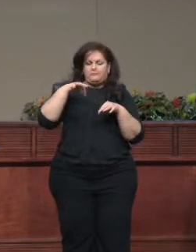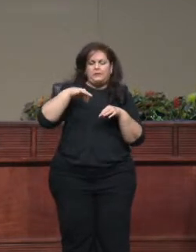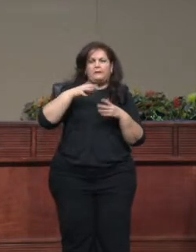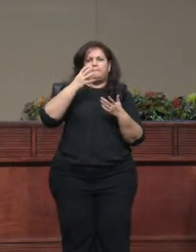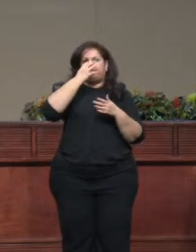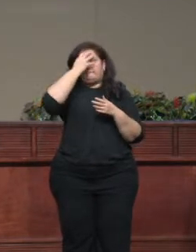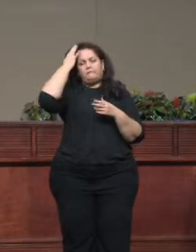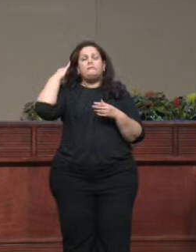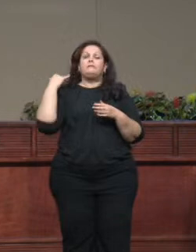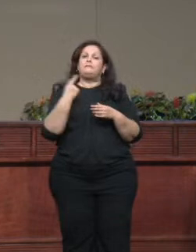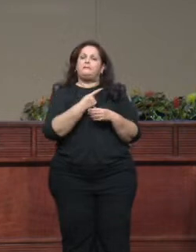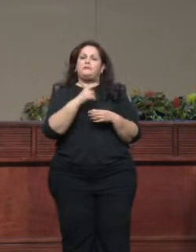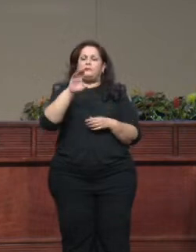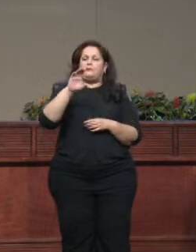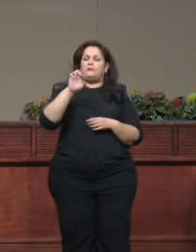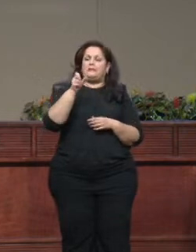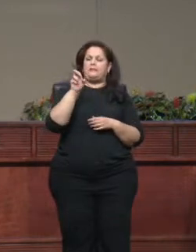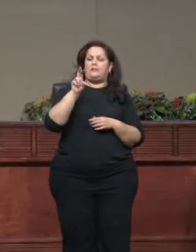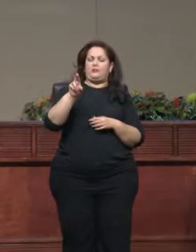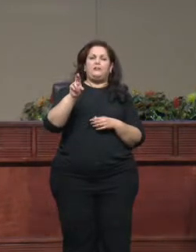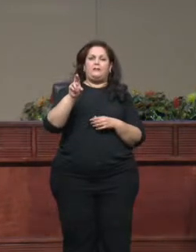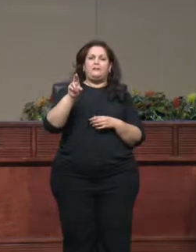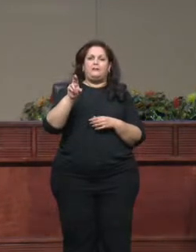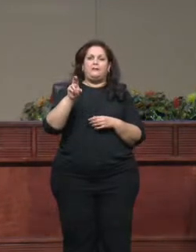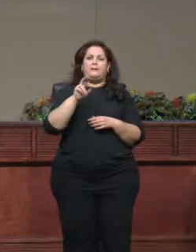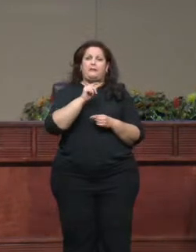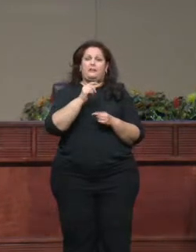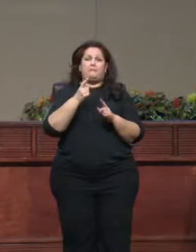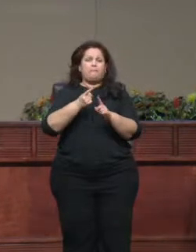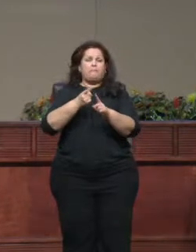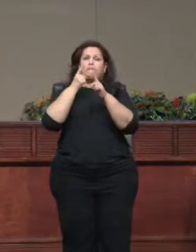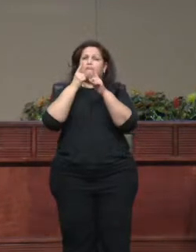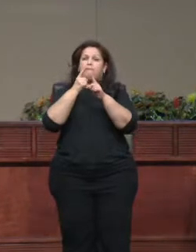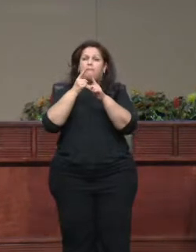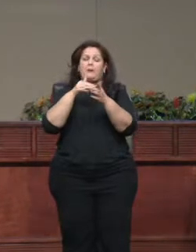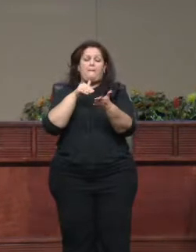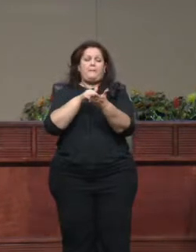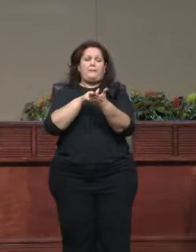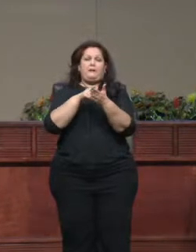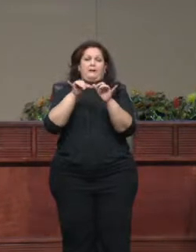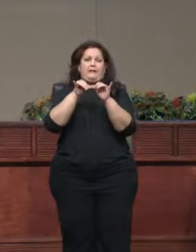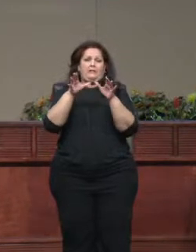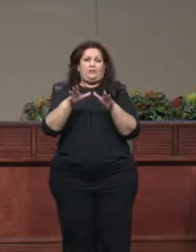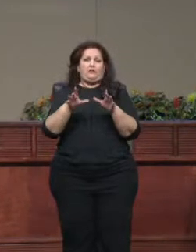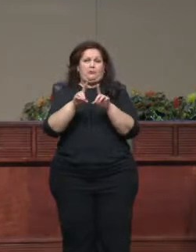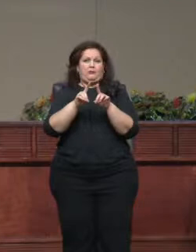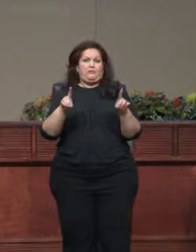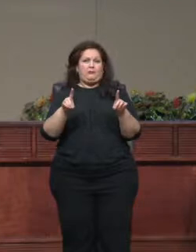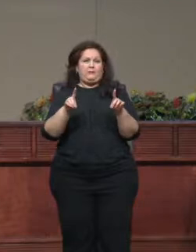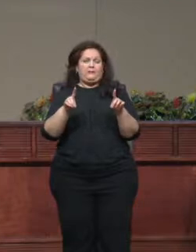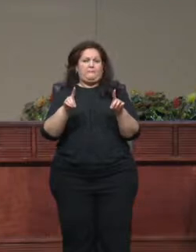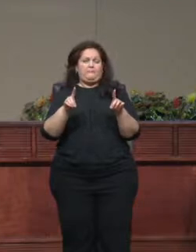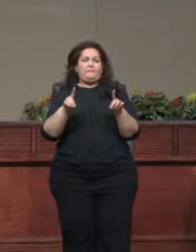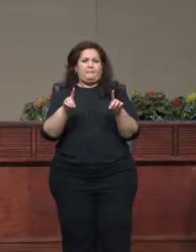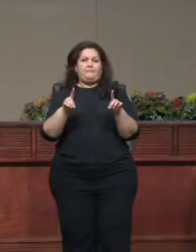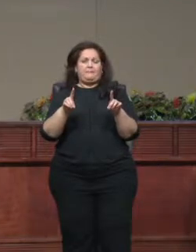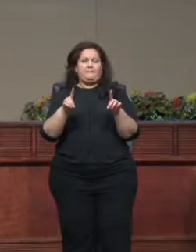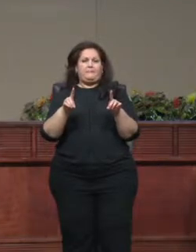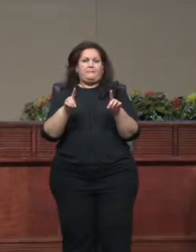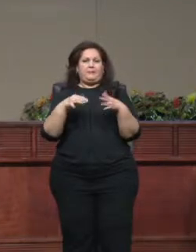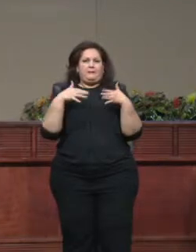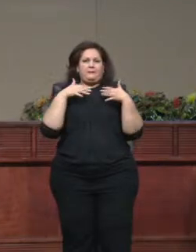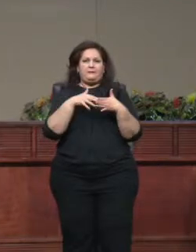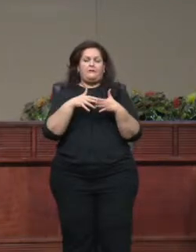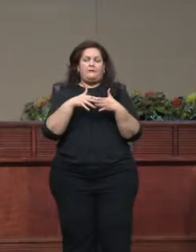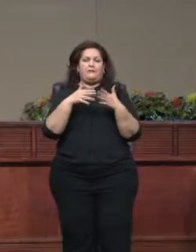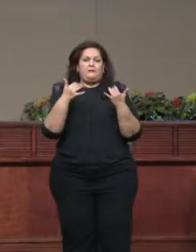So Cesar is pursuing a medical engineering degree. He intends